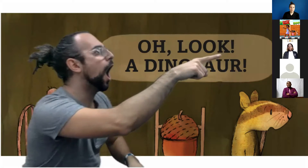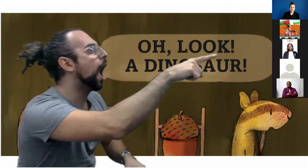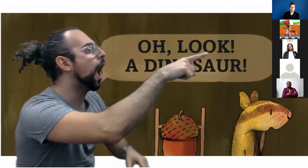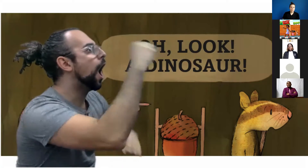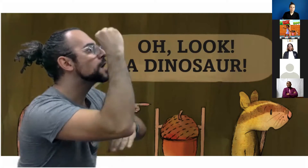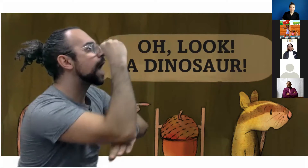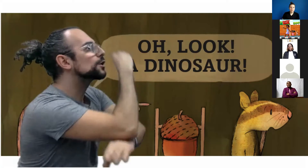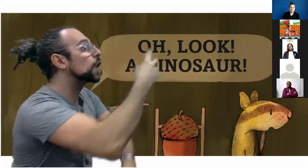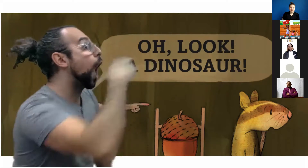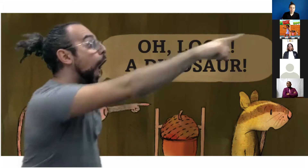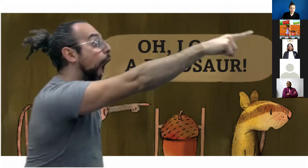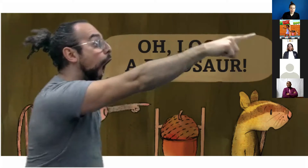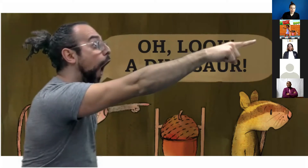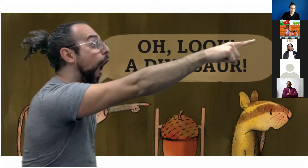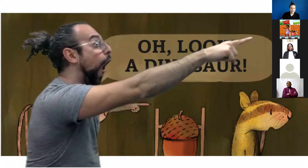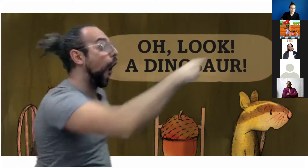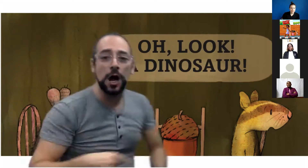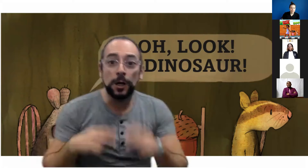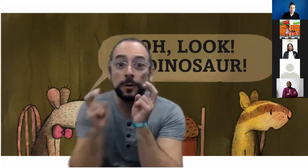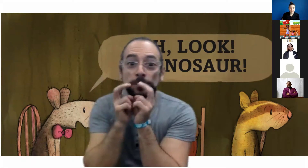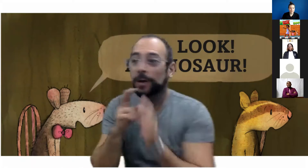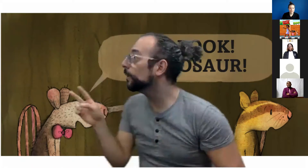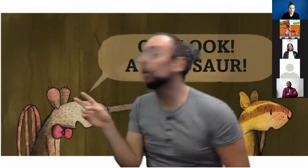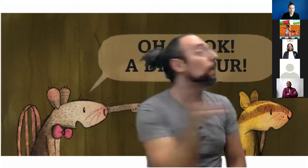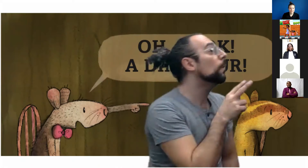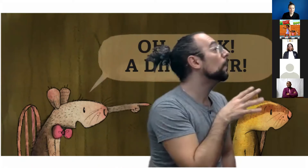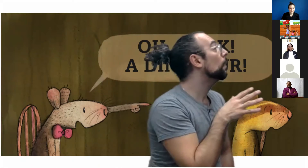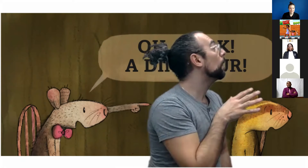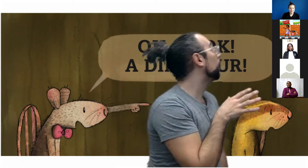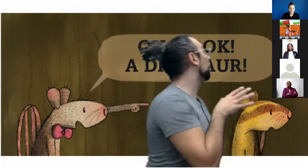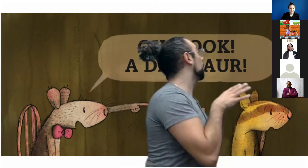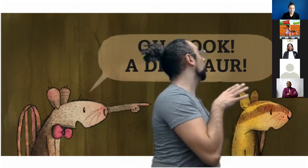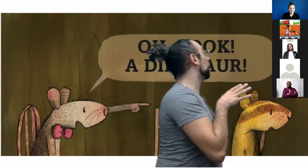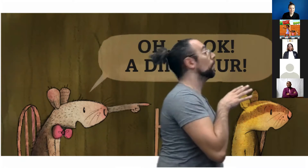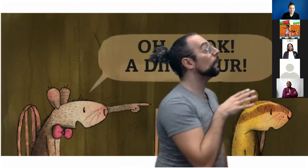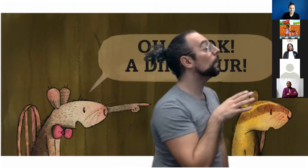oh, look, it's a dinosaur.